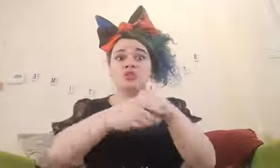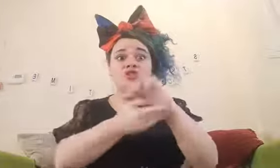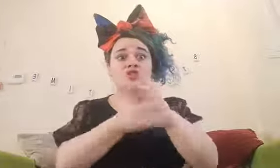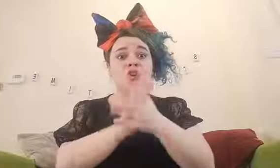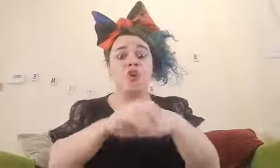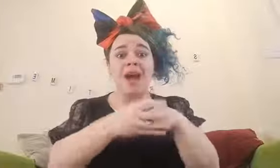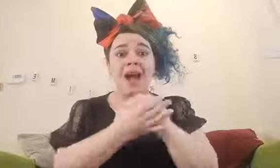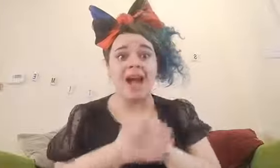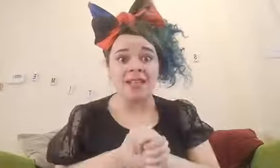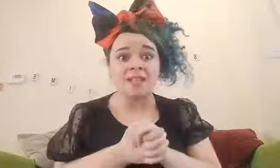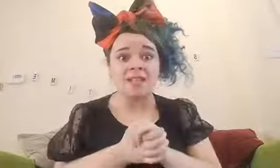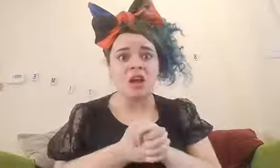washed your hands.